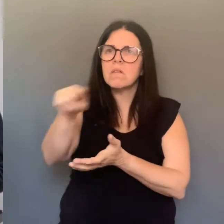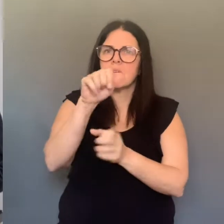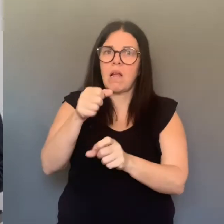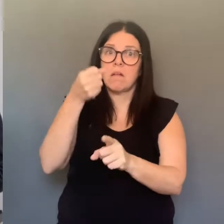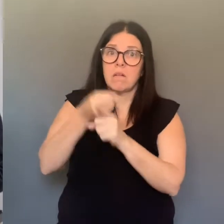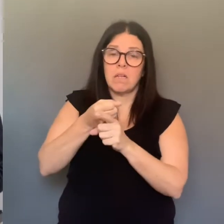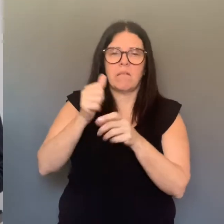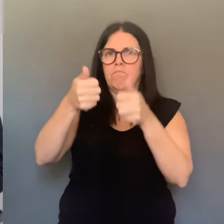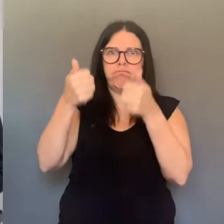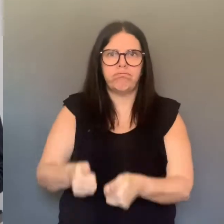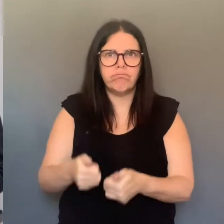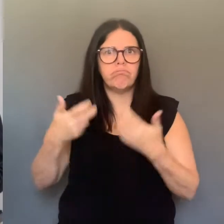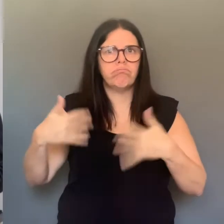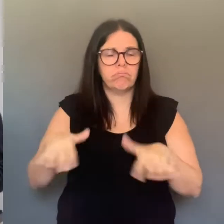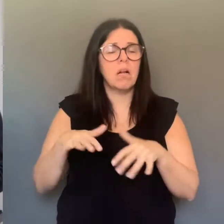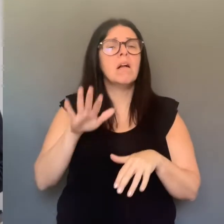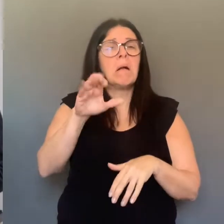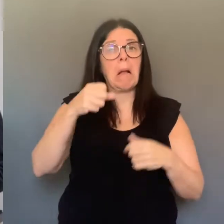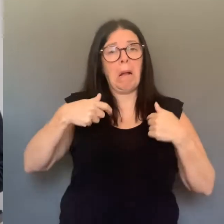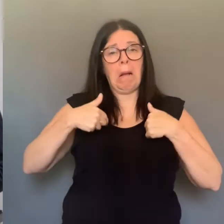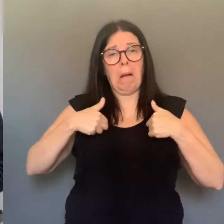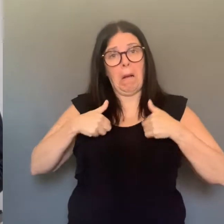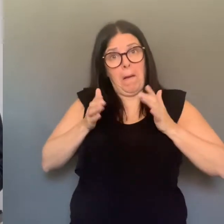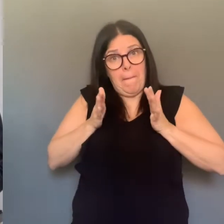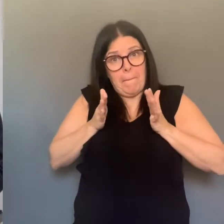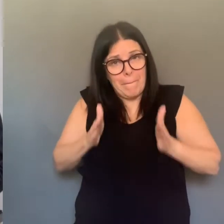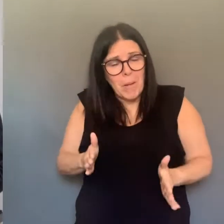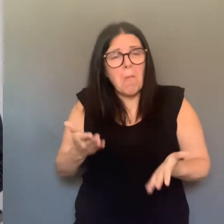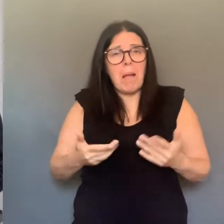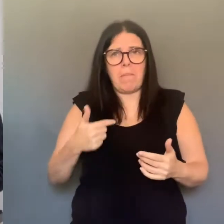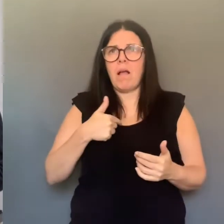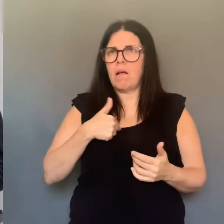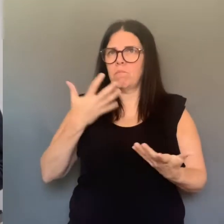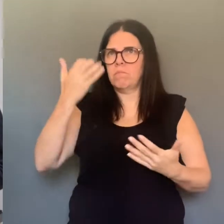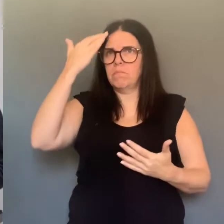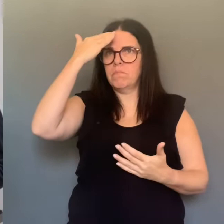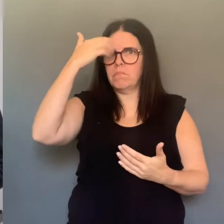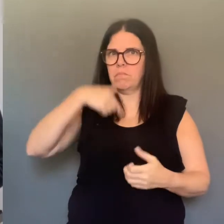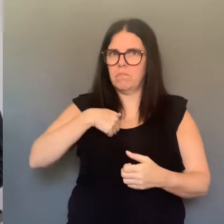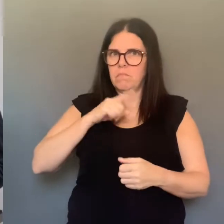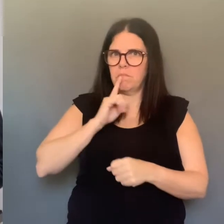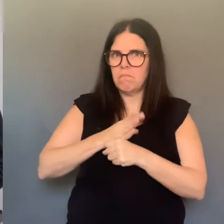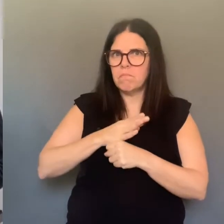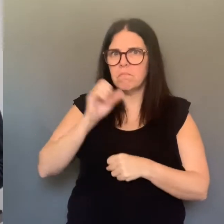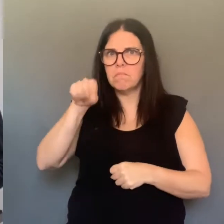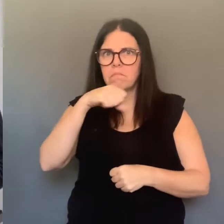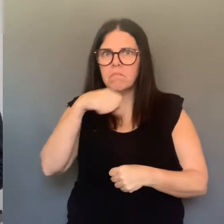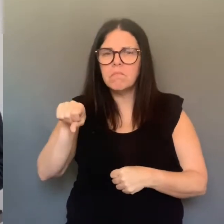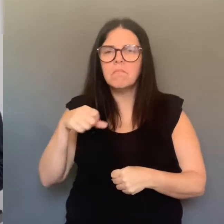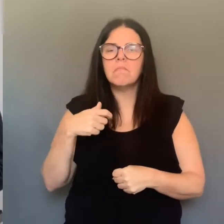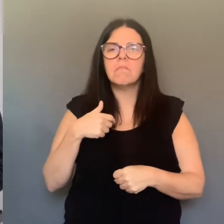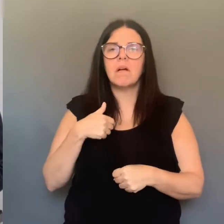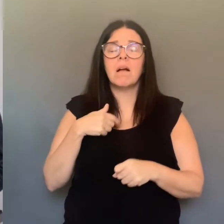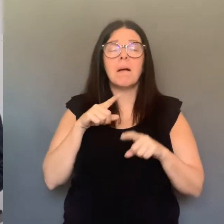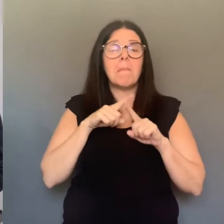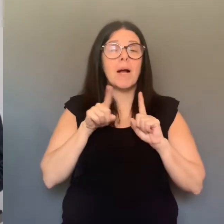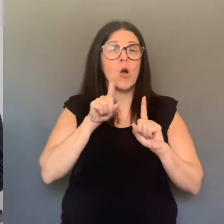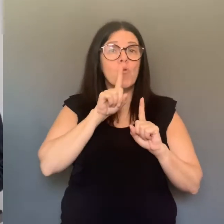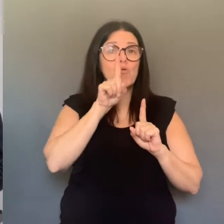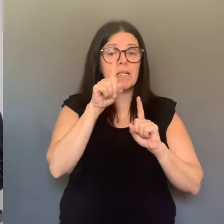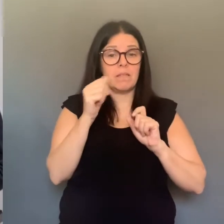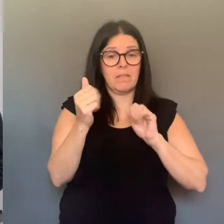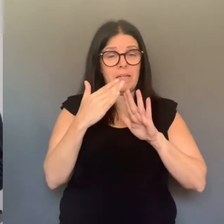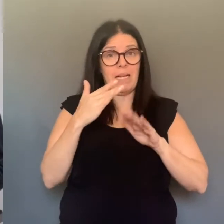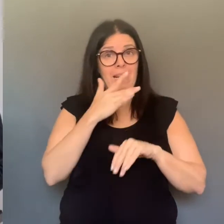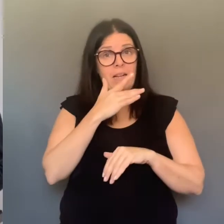our healthcare resources, that how we can best utilize it. As an individual, yes, I may be very interested in